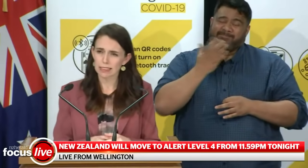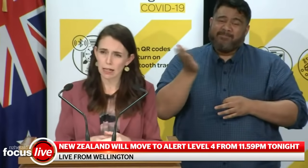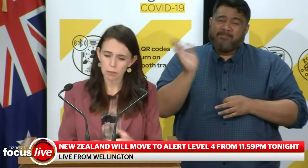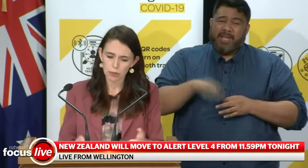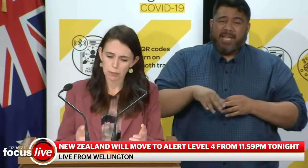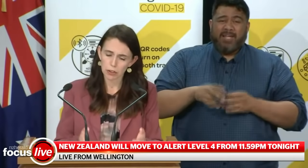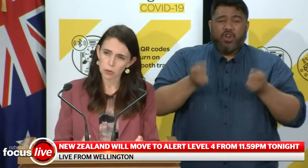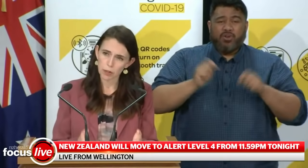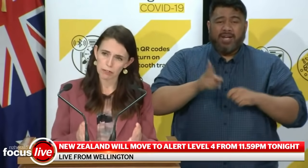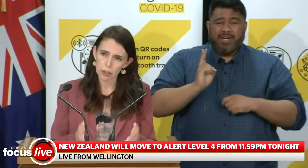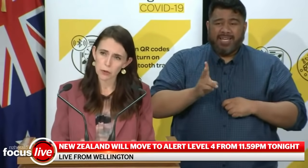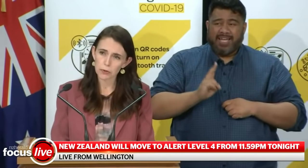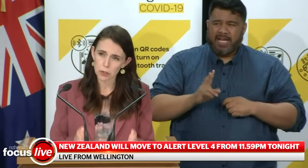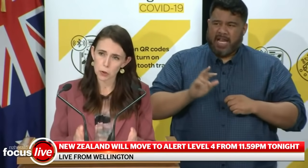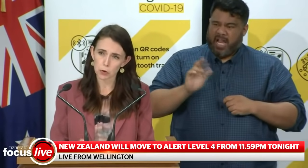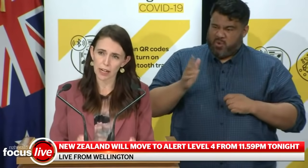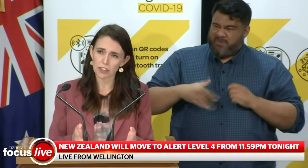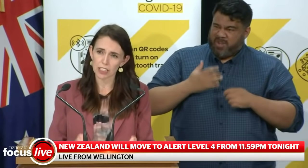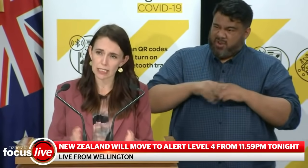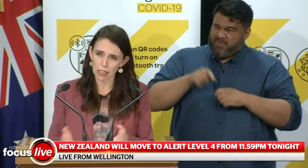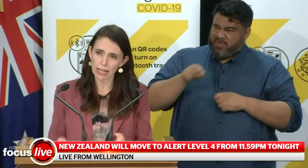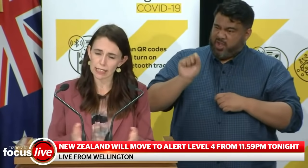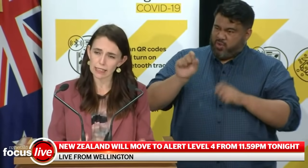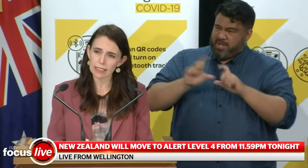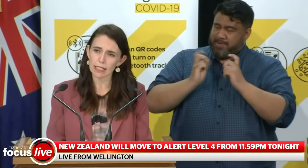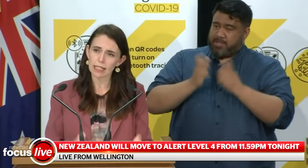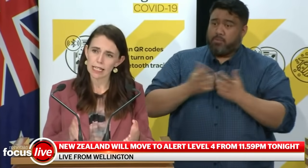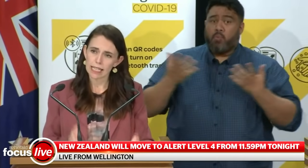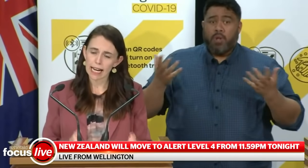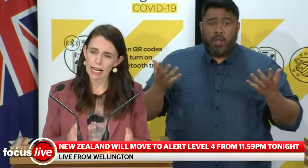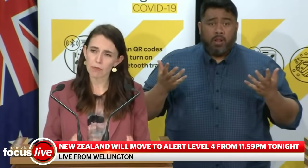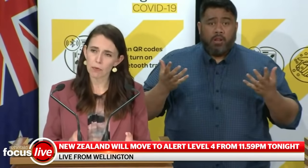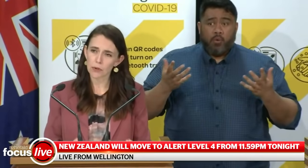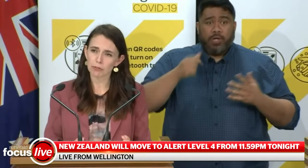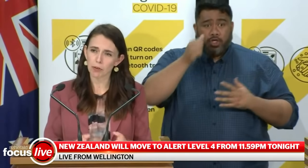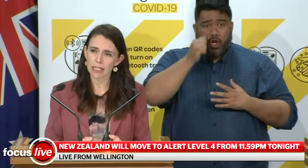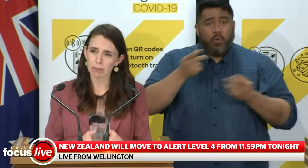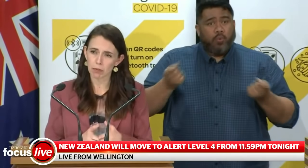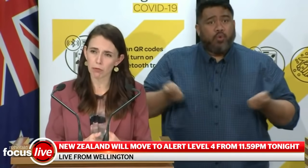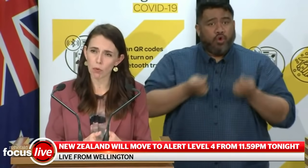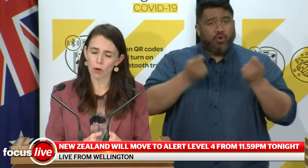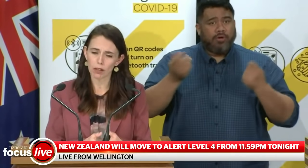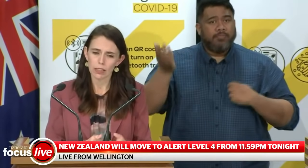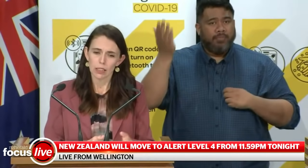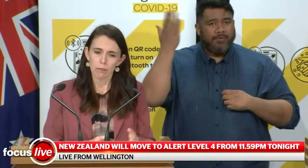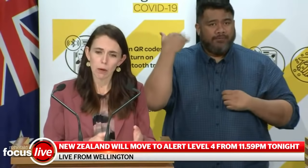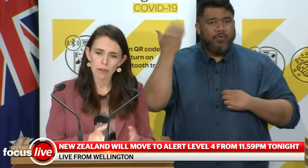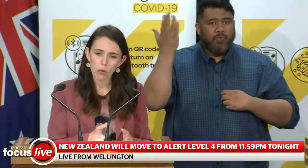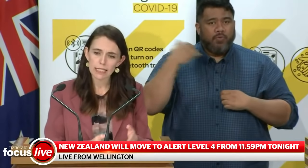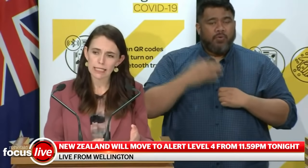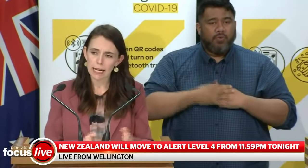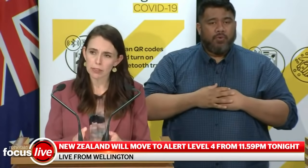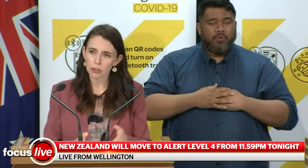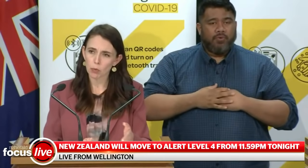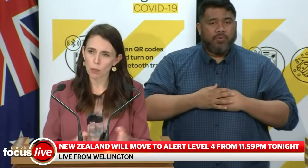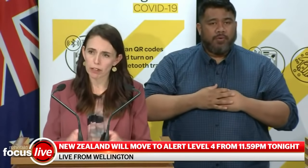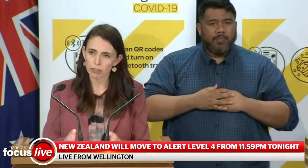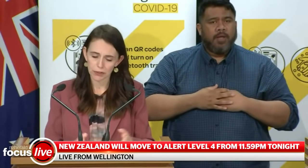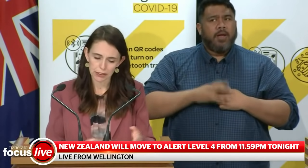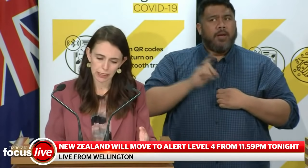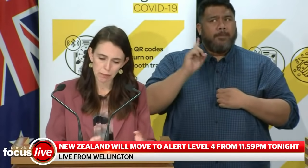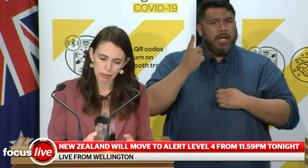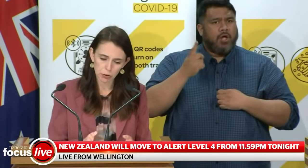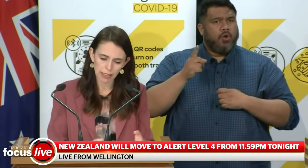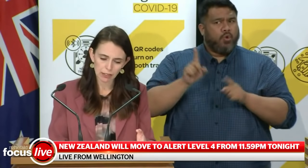up as an example is because we've used strategies like this. They have worked for us before, but we've always adapted to what